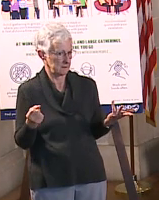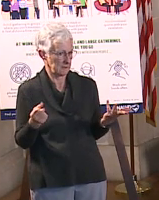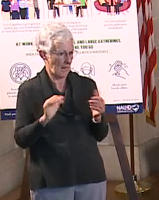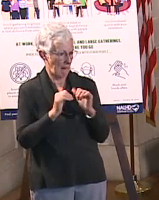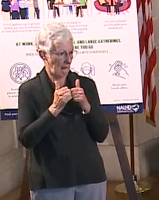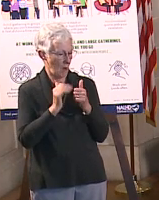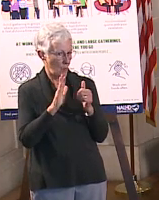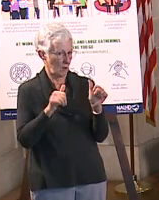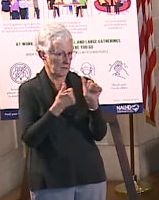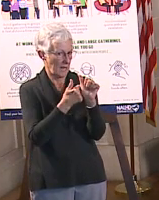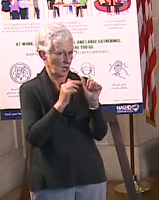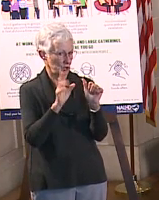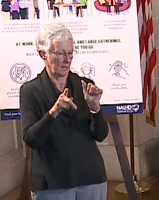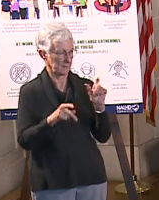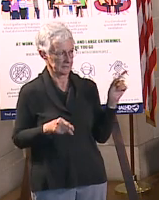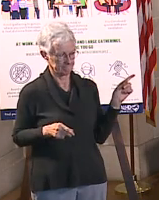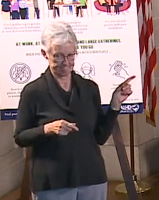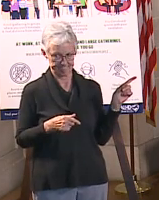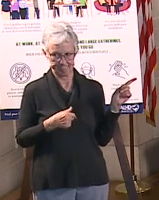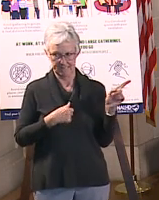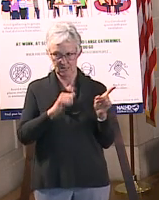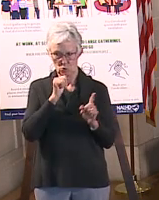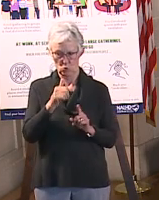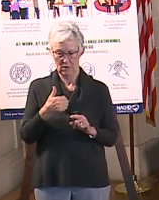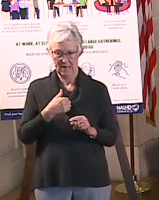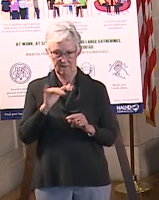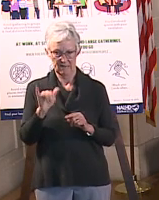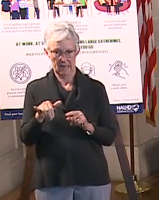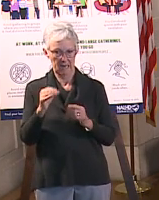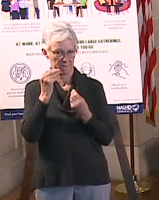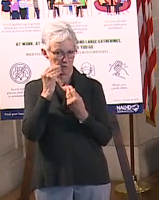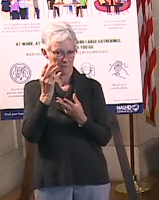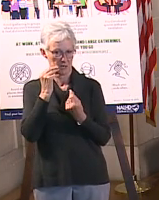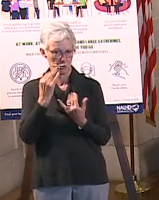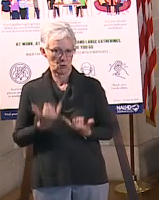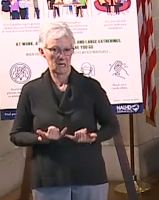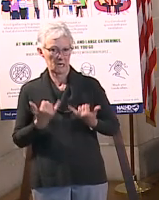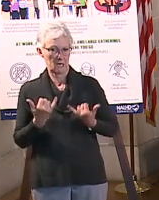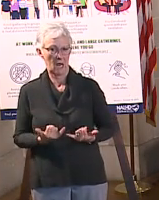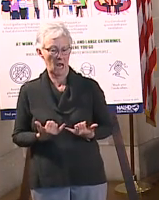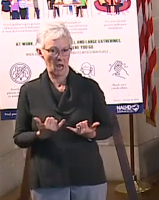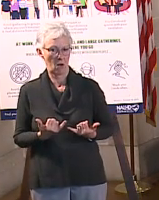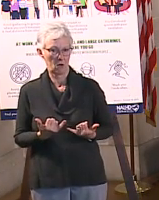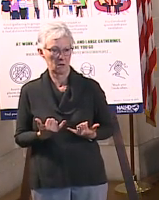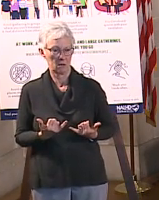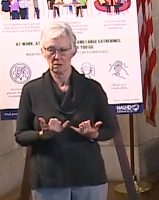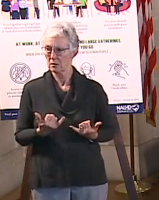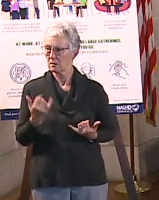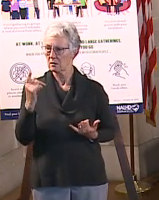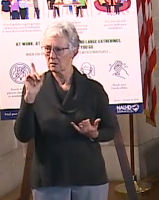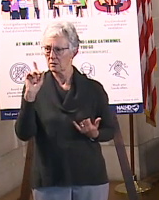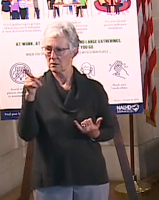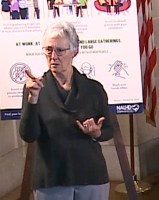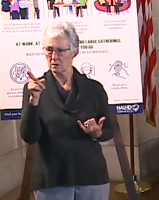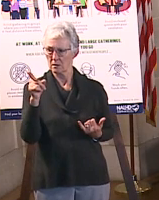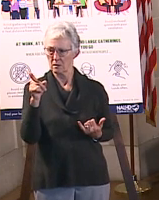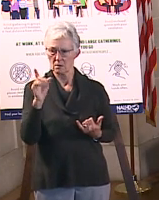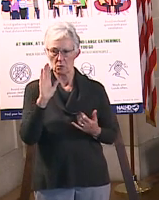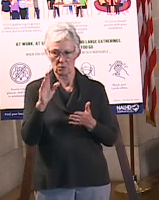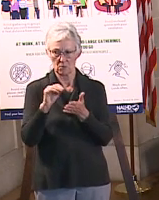we can follow up with you later on that one, or maybe get in touch with John Album, our labor commissioner. So Taylor, will you just take that as a note to follow up with Andrew?